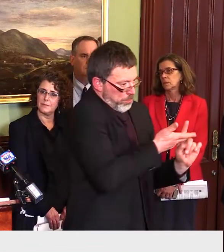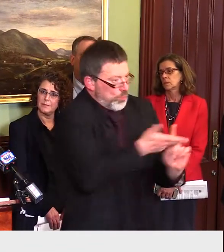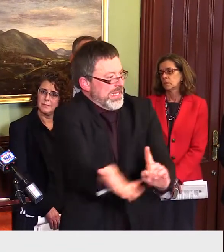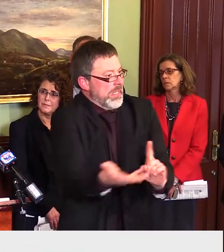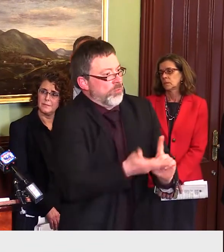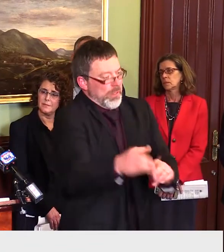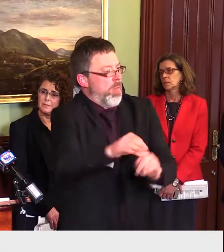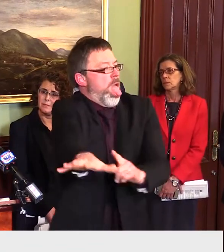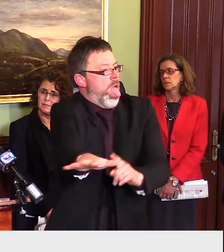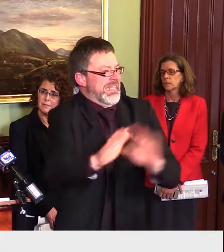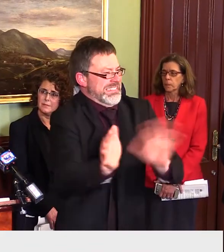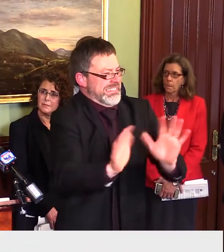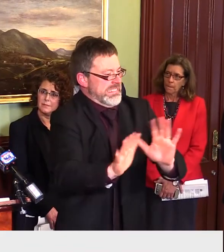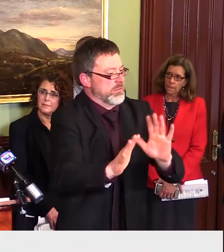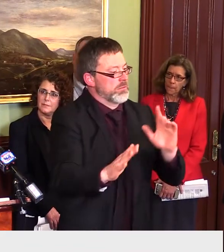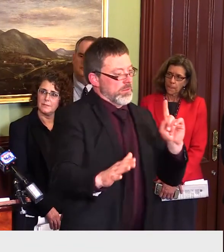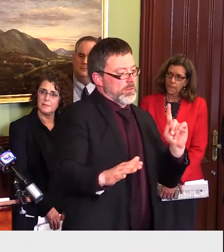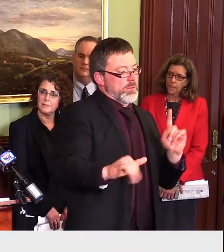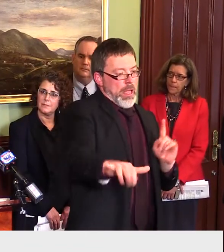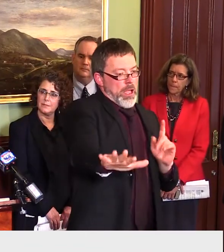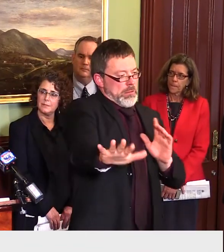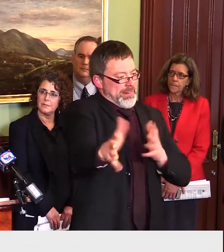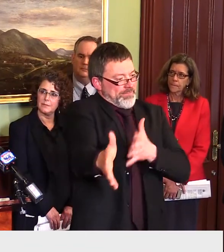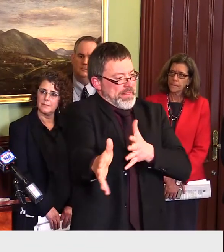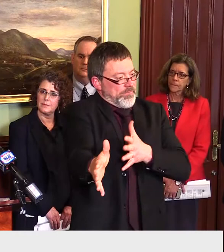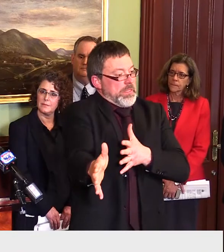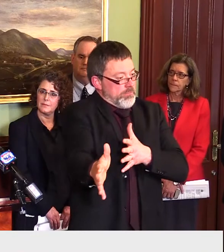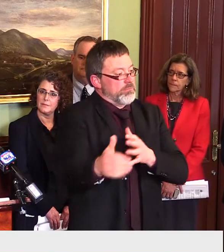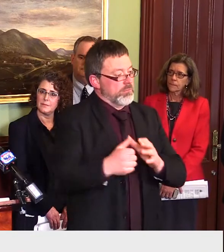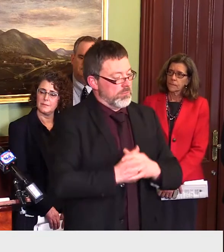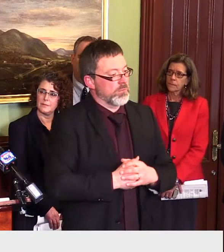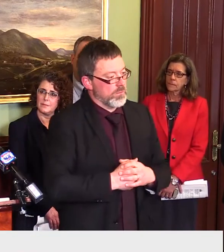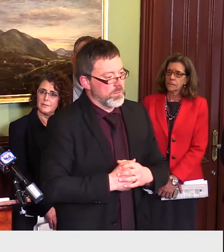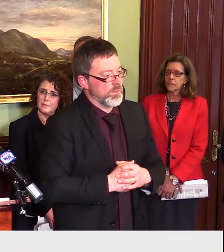and hospitals, as well as the staff and workers.